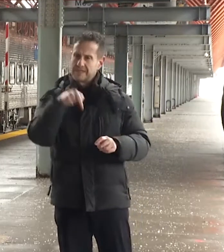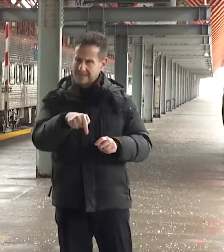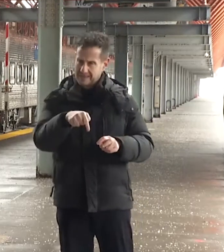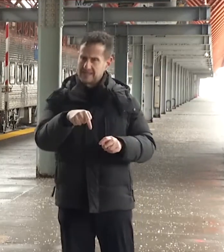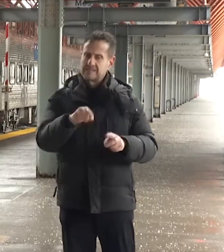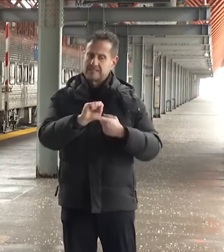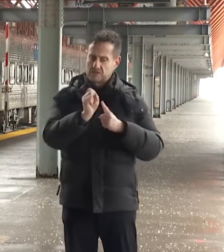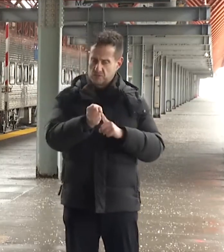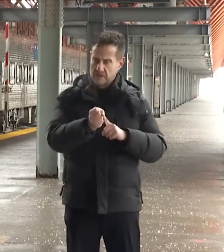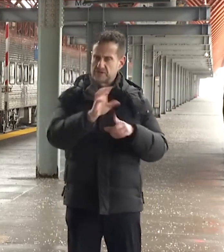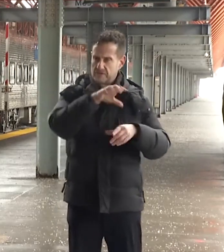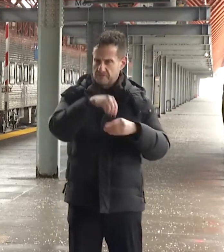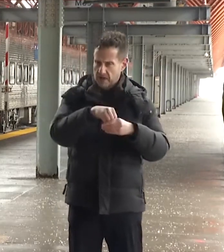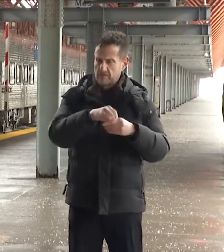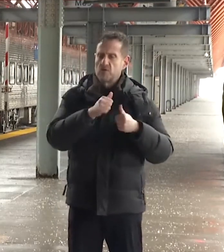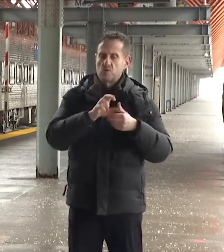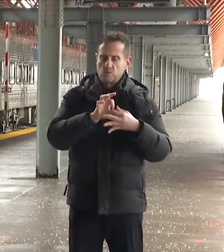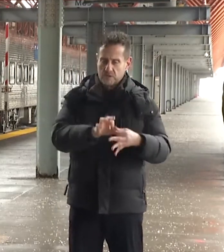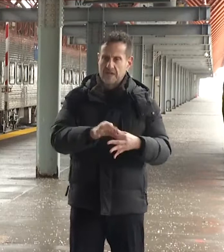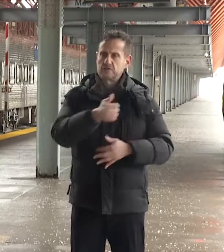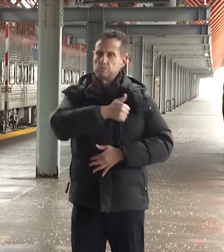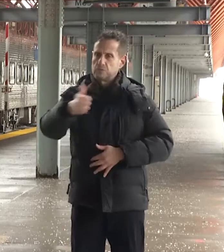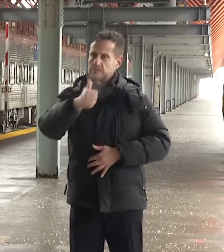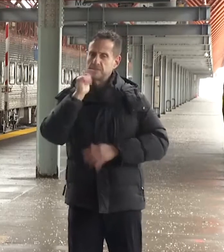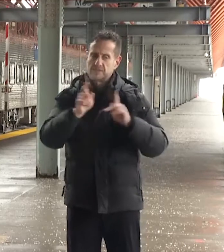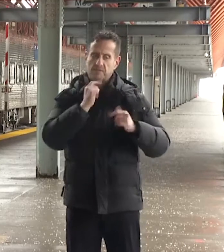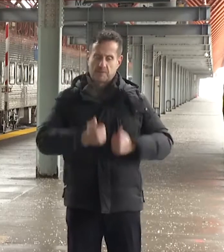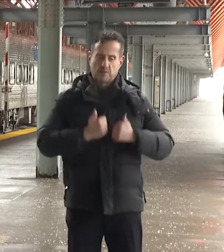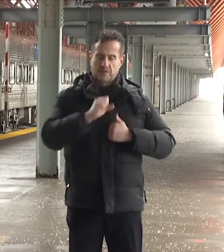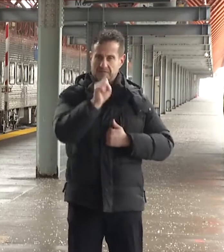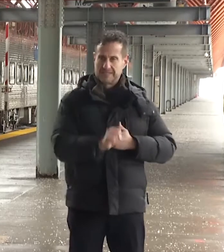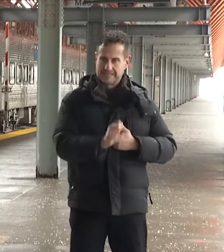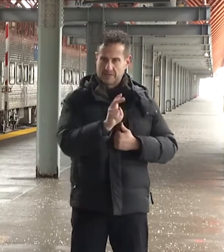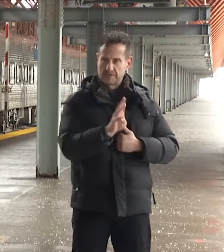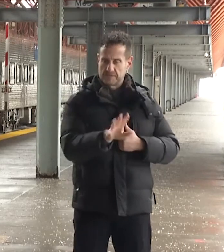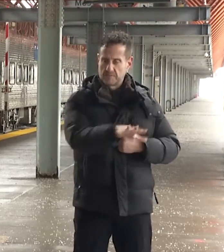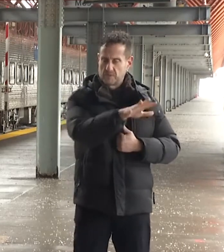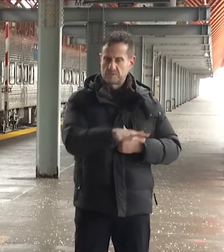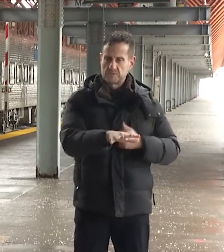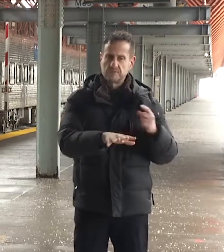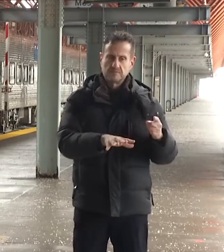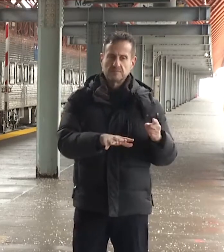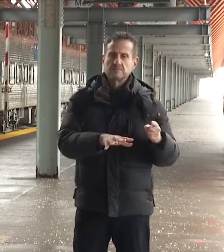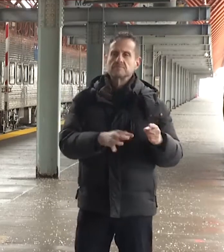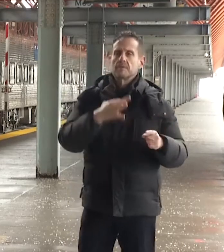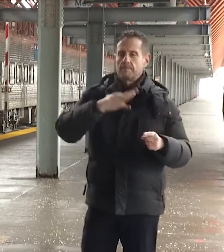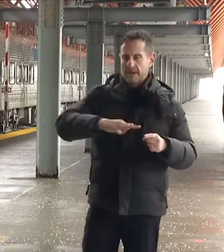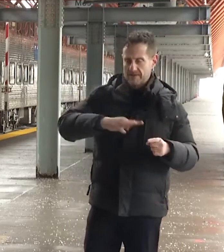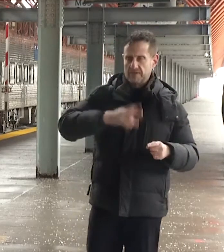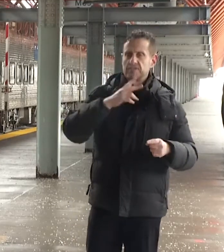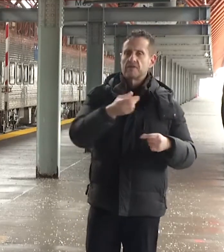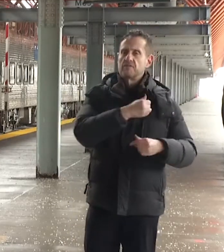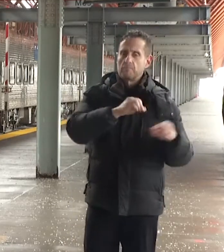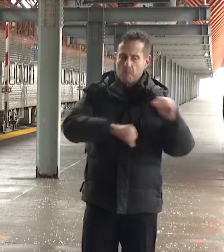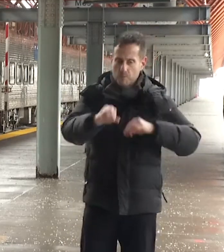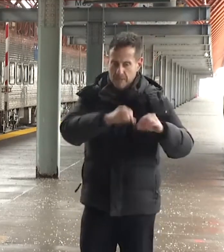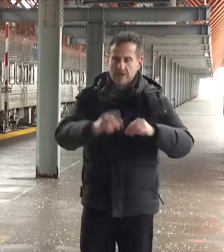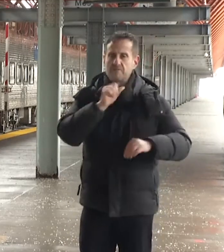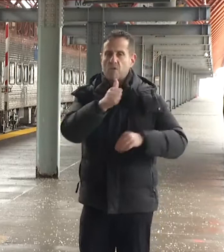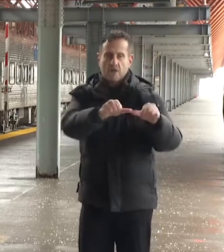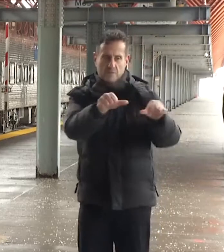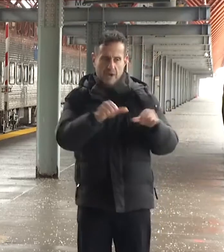when it comes to transportation. The study showed that connectivity and mobility to other areas of the county were